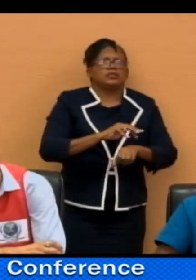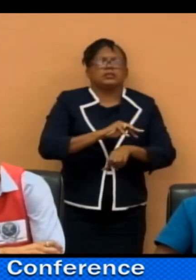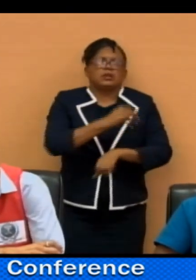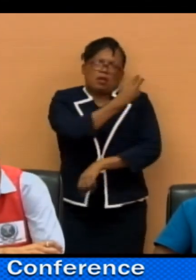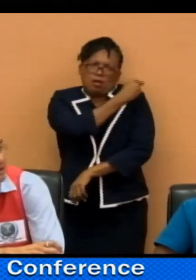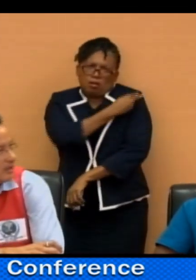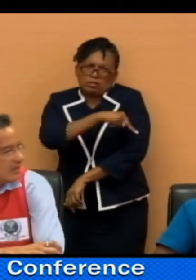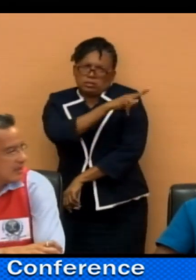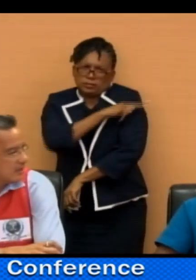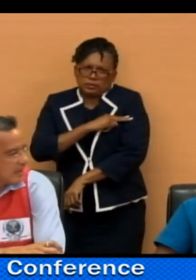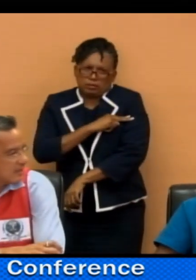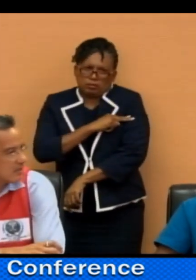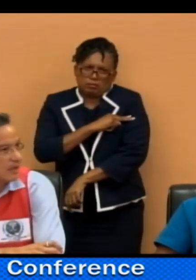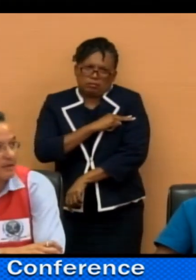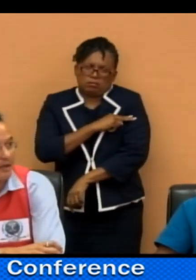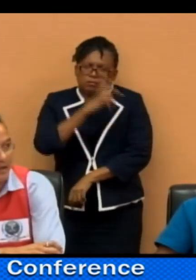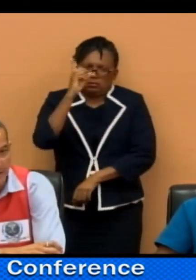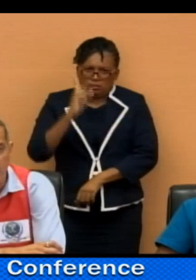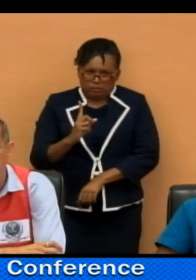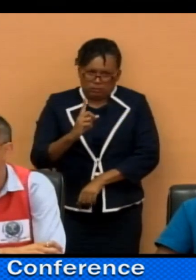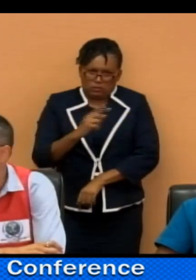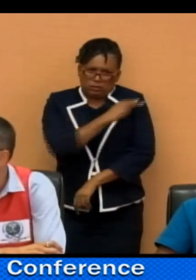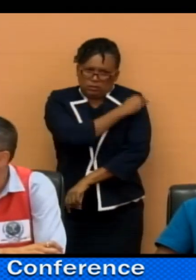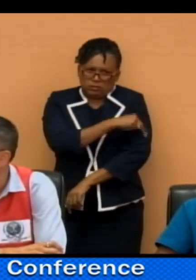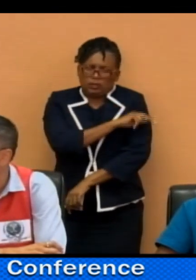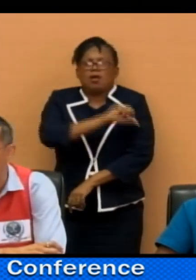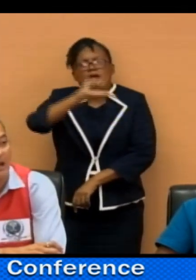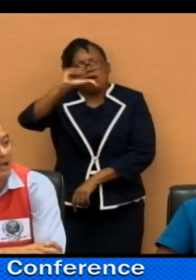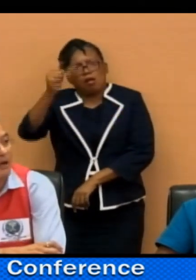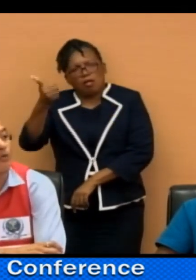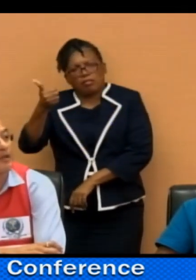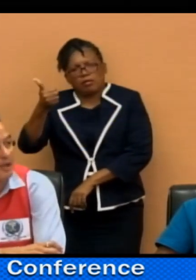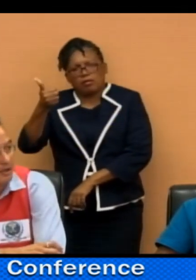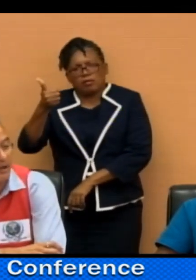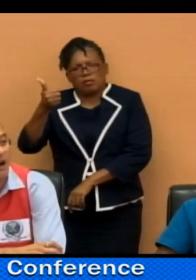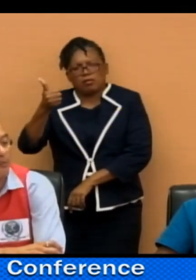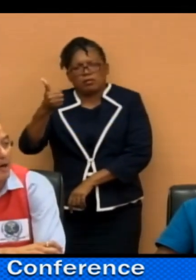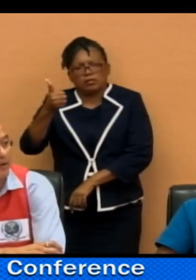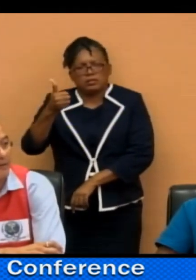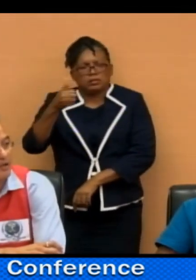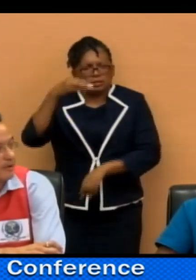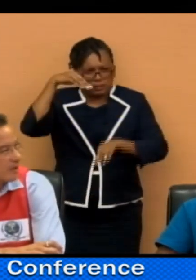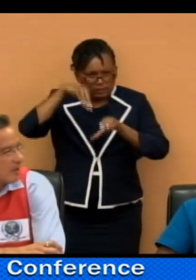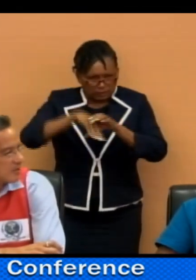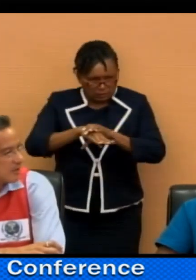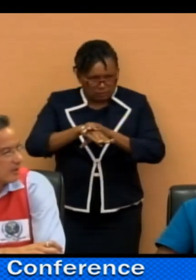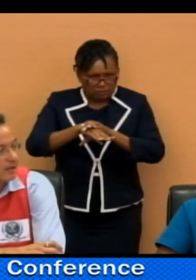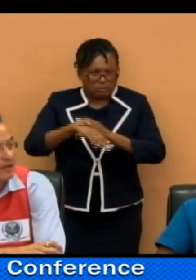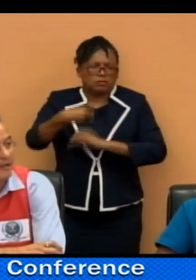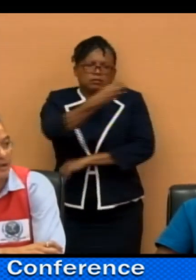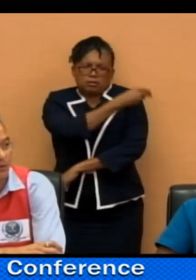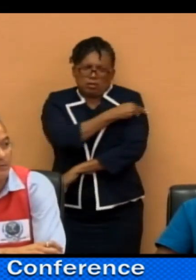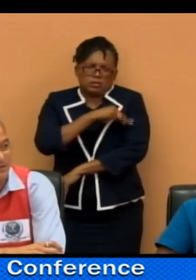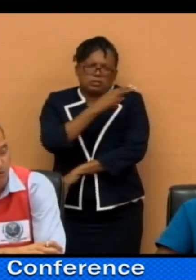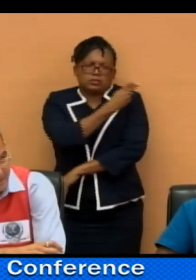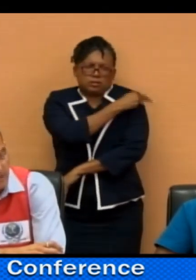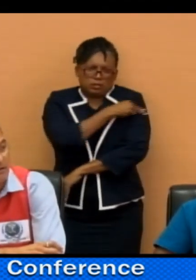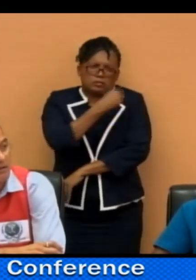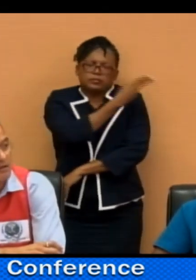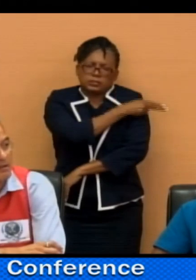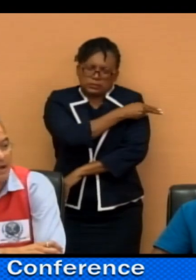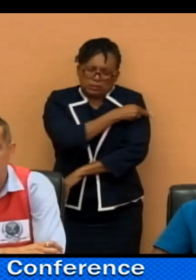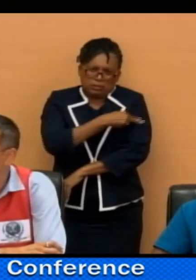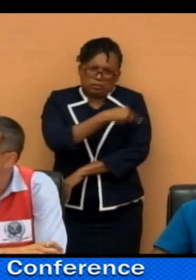of today, there is another facility within the compound of the General Hospital that will be